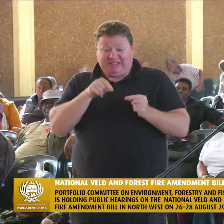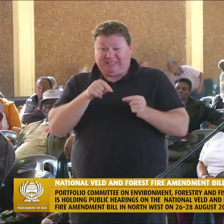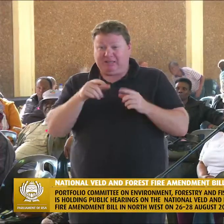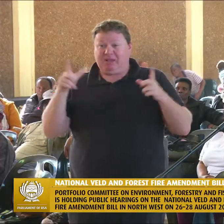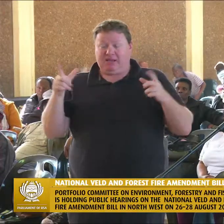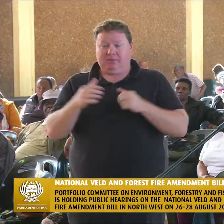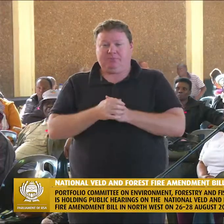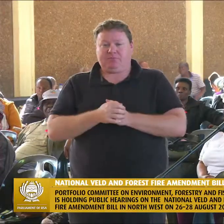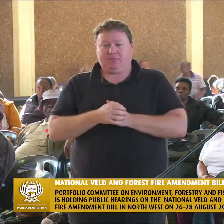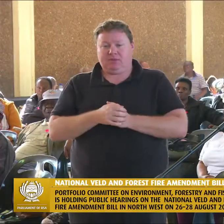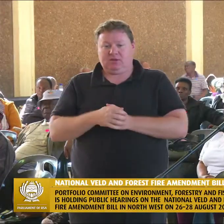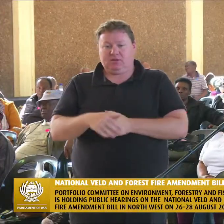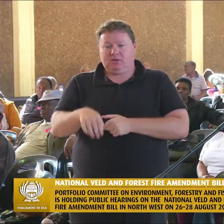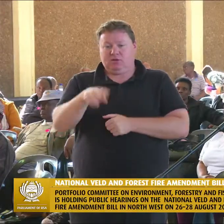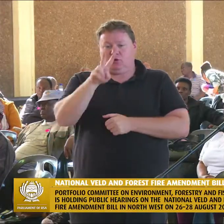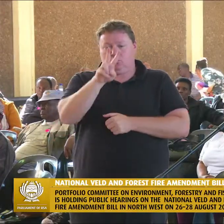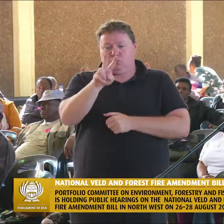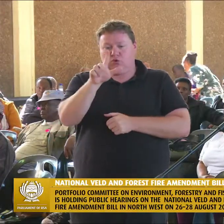276